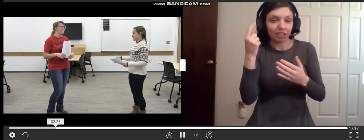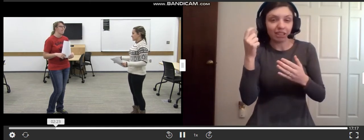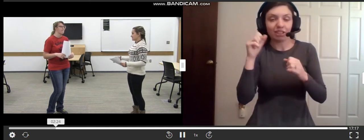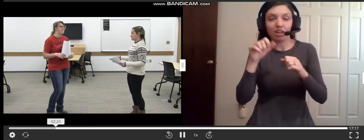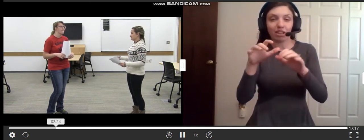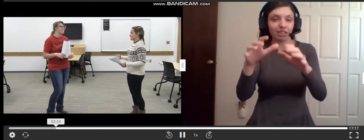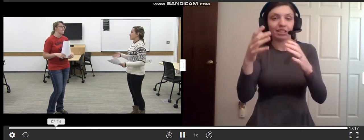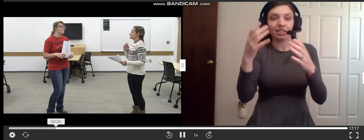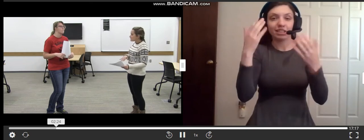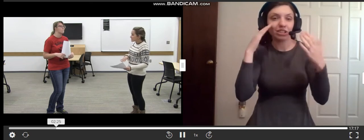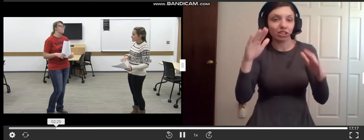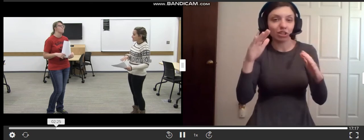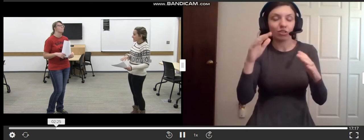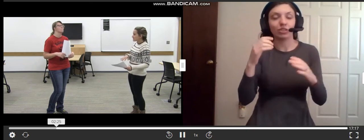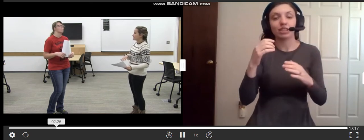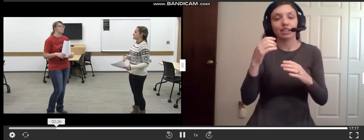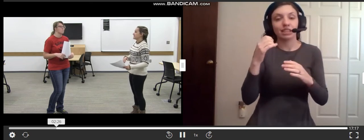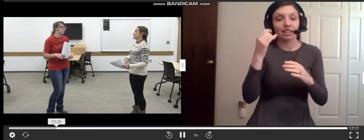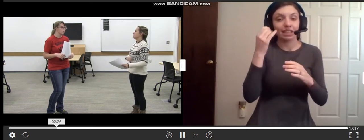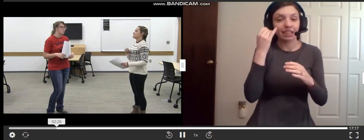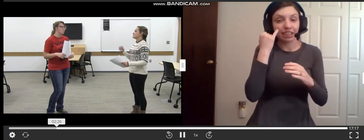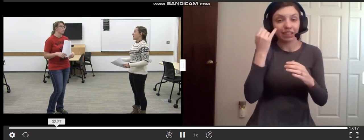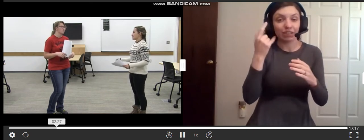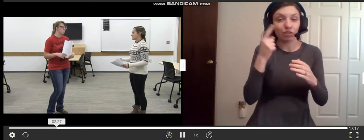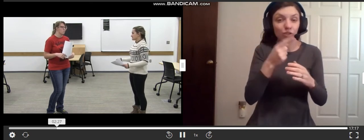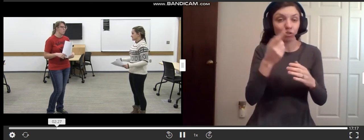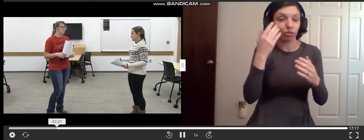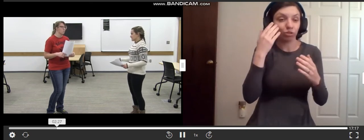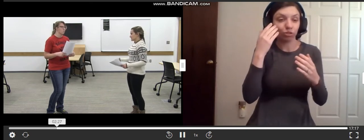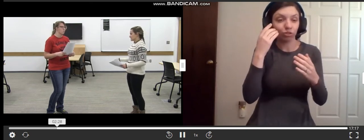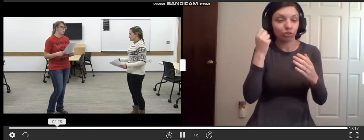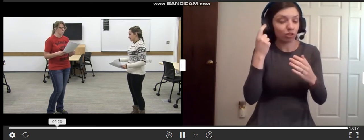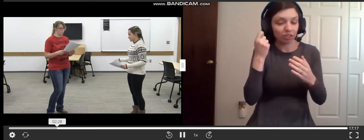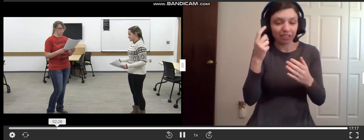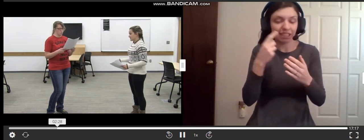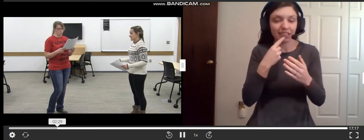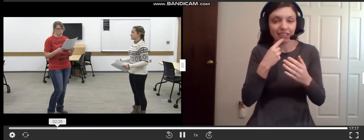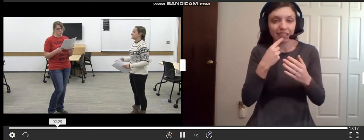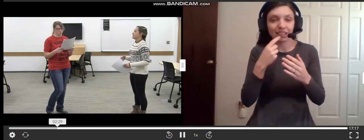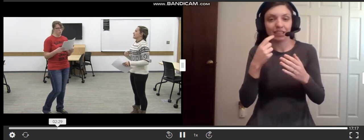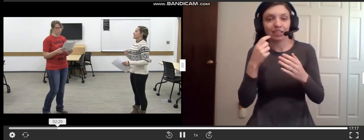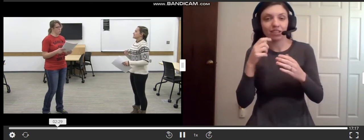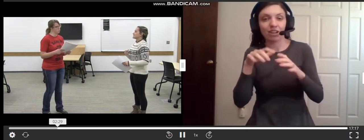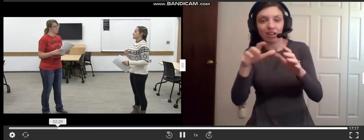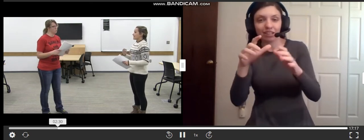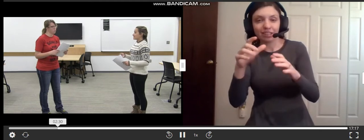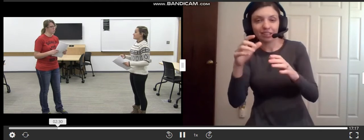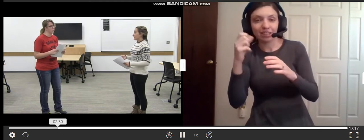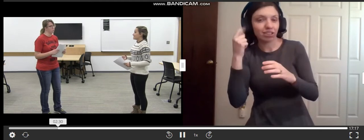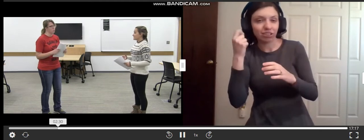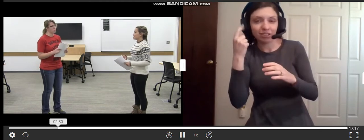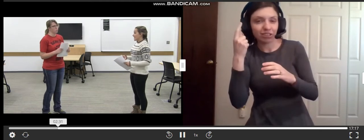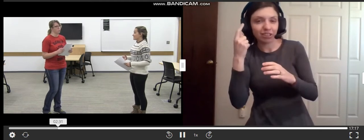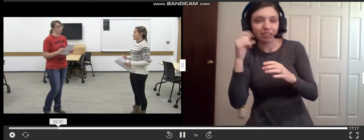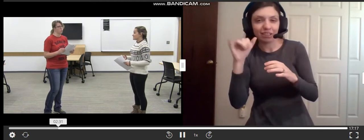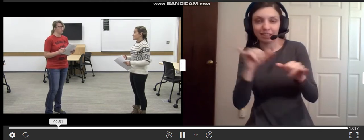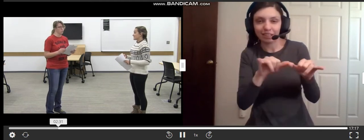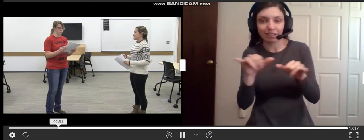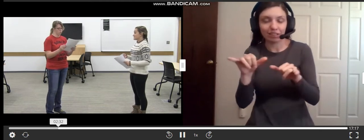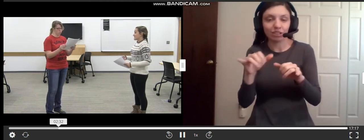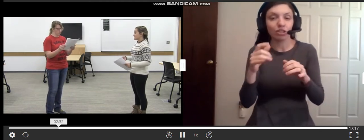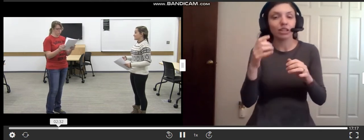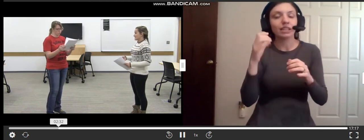audience aren't. If you don't understand what you're saying, the audience isn't going to understand what you're saying. And so that can kind of be a